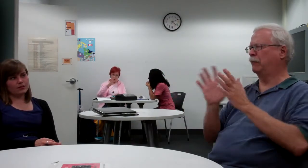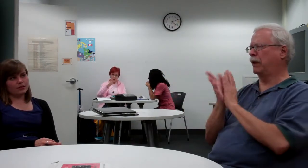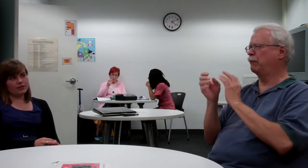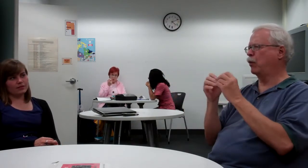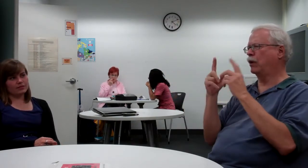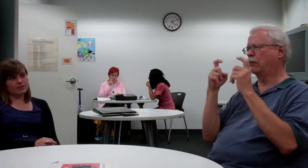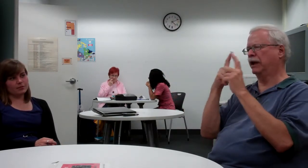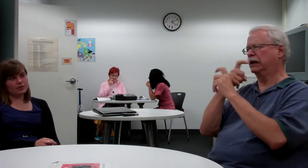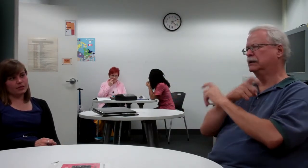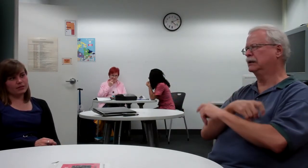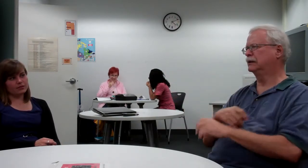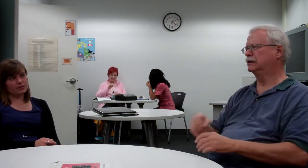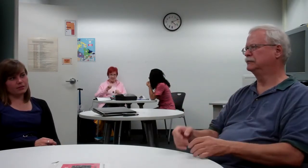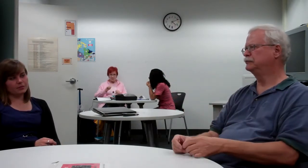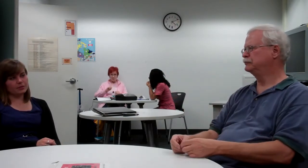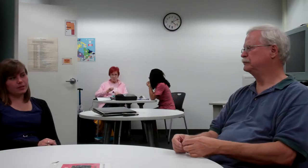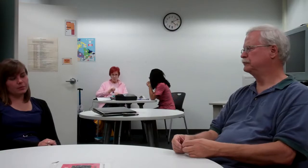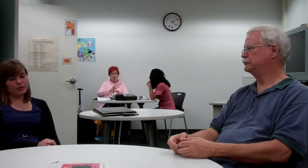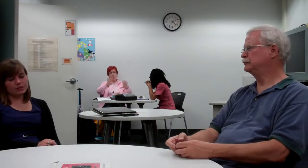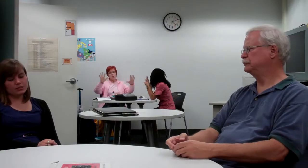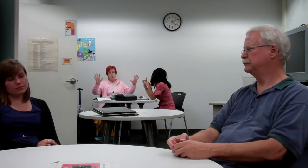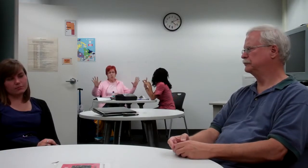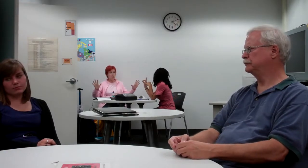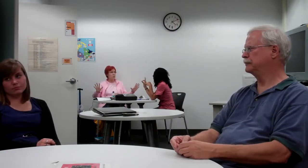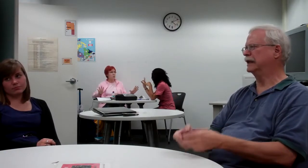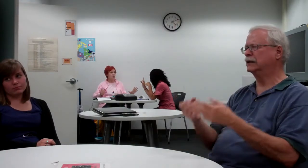all have the same opinion. It's becoming pretty